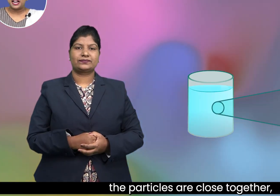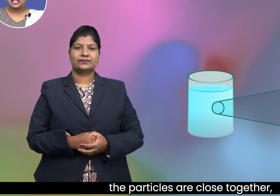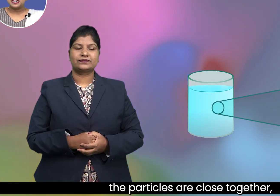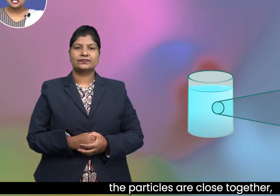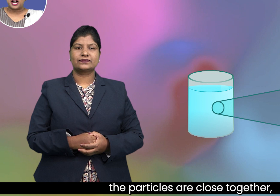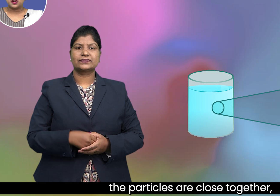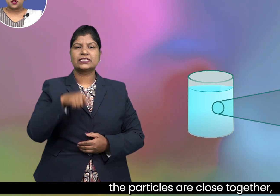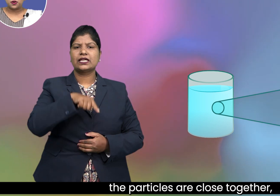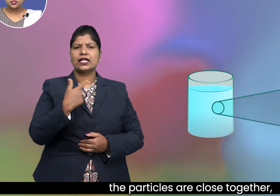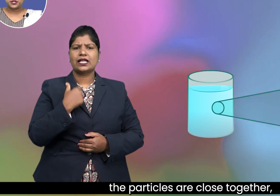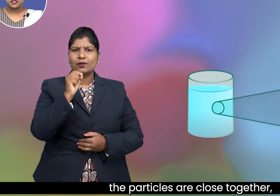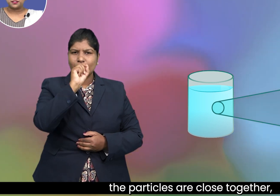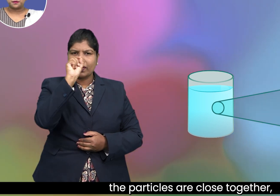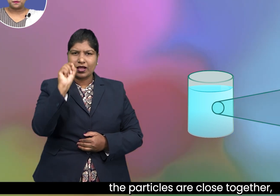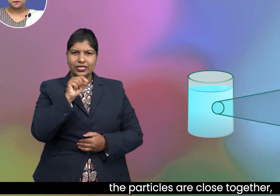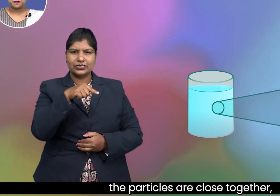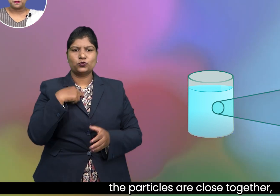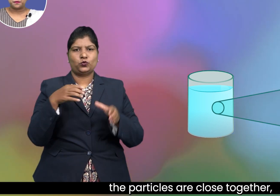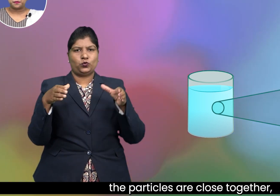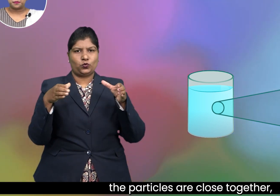the particles are close together,